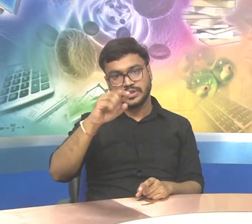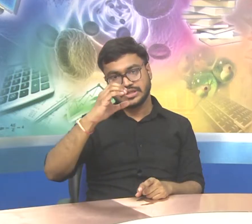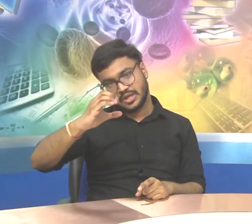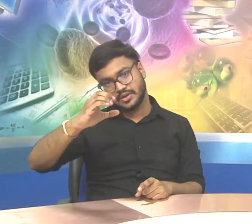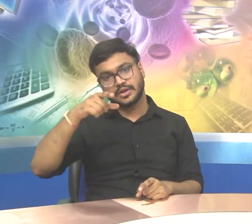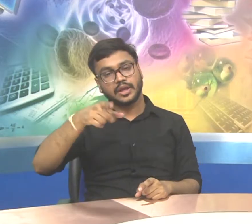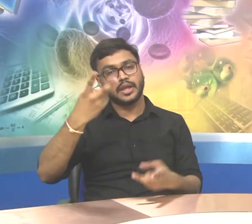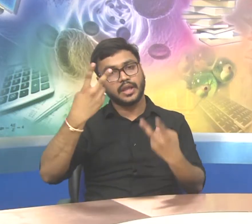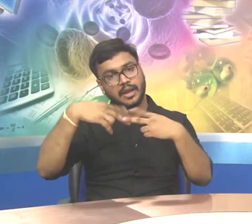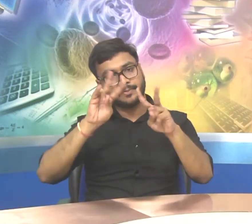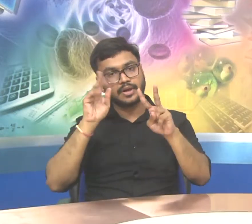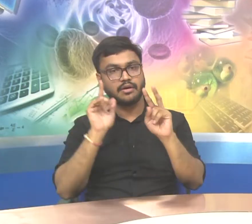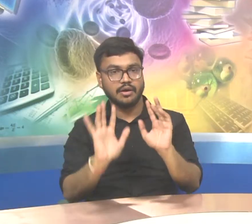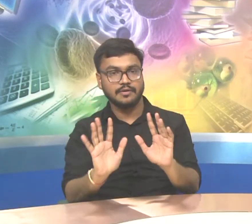degrees Celsius,